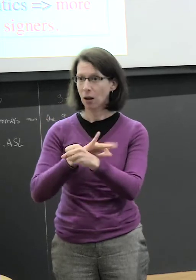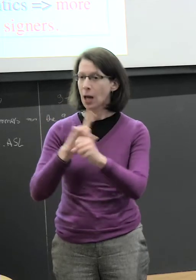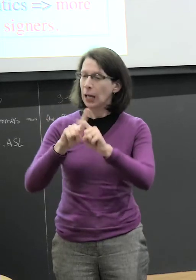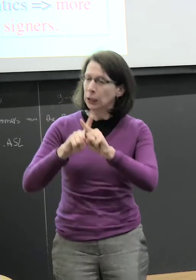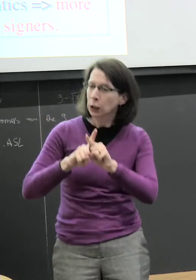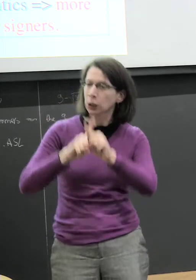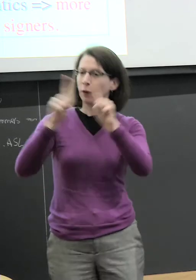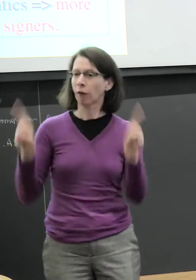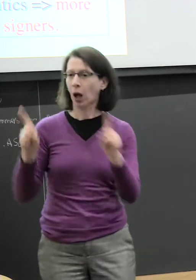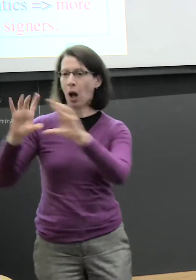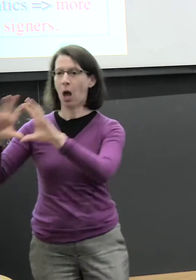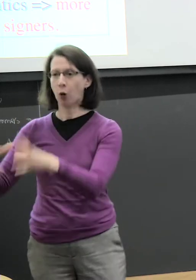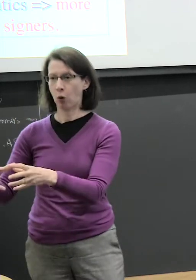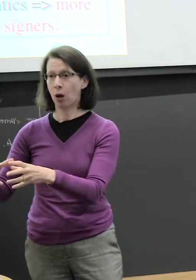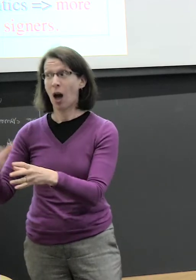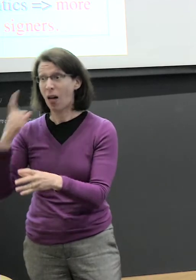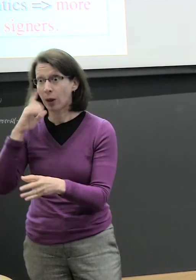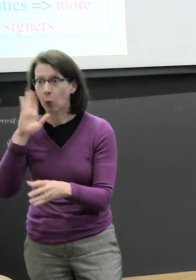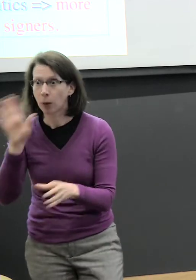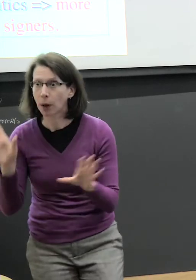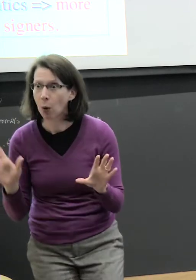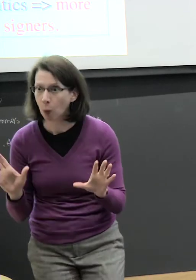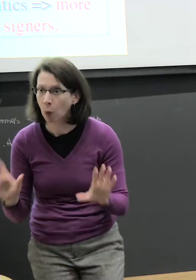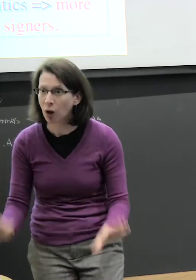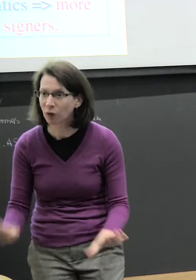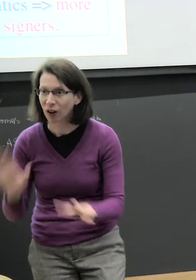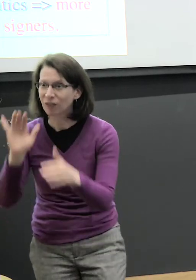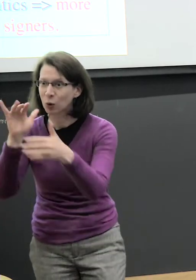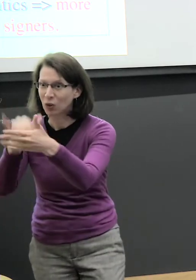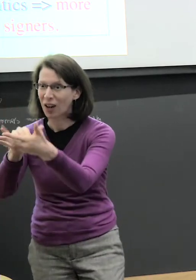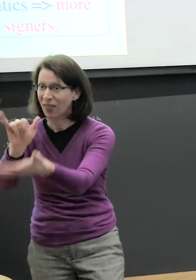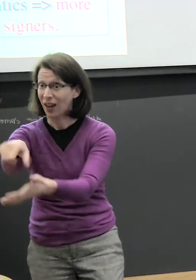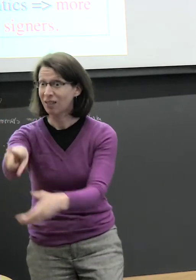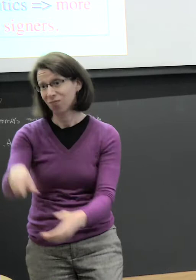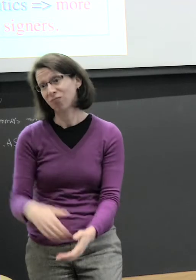different category, and I think it would be wonderful if this could be studied.